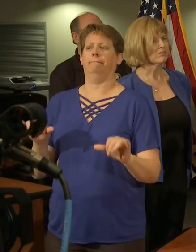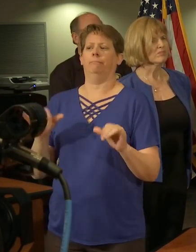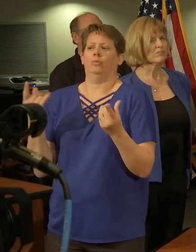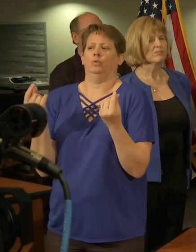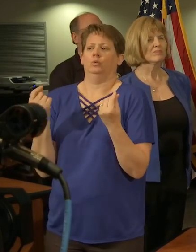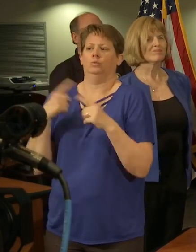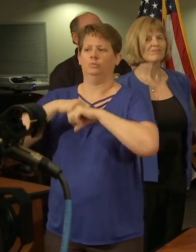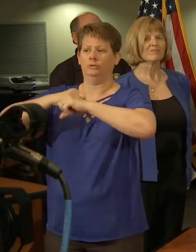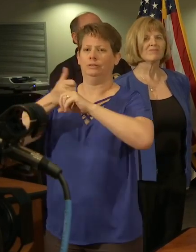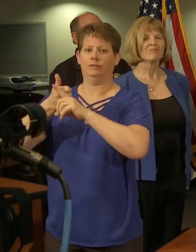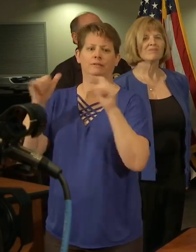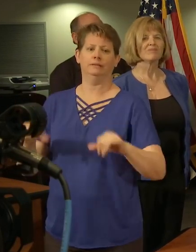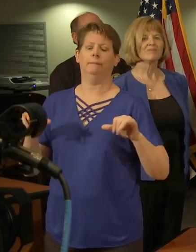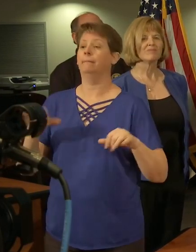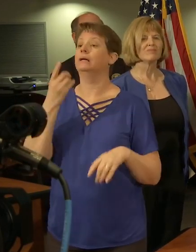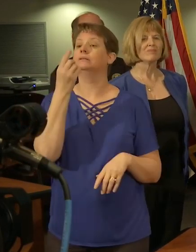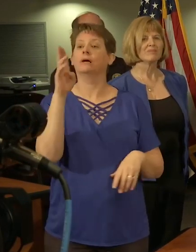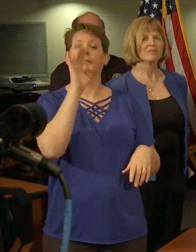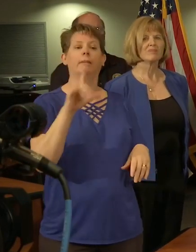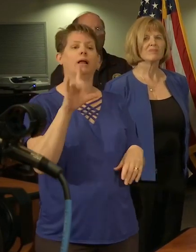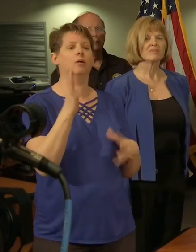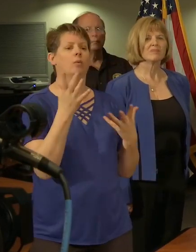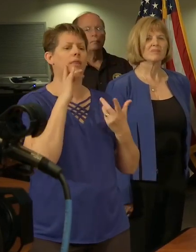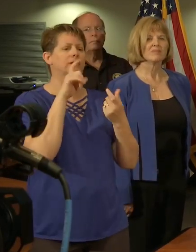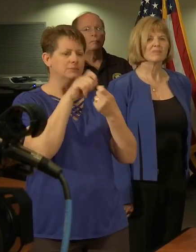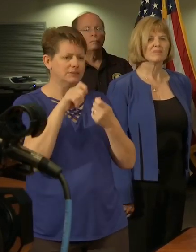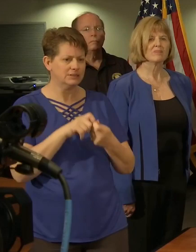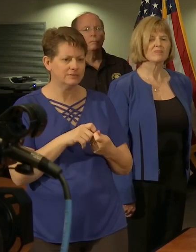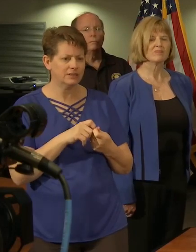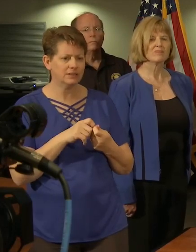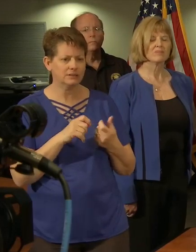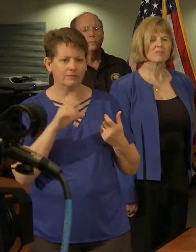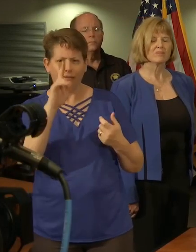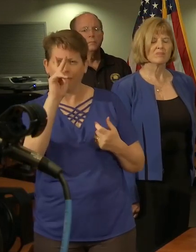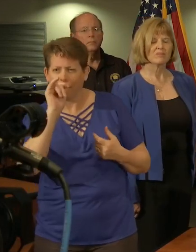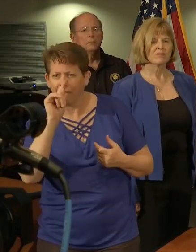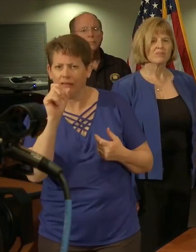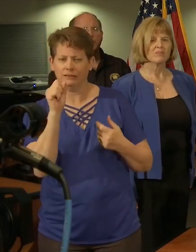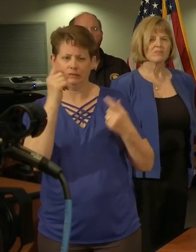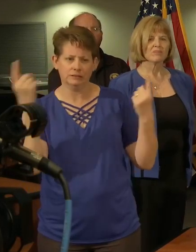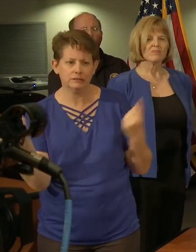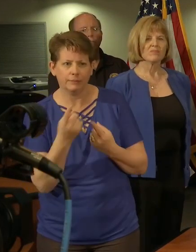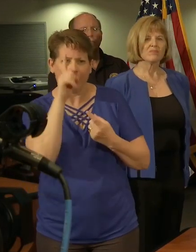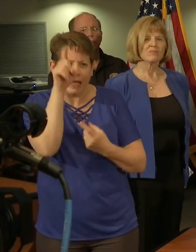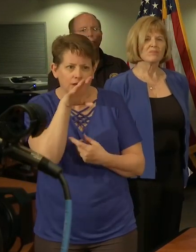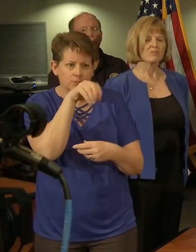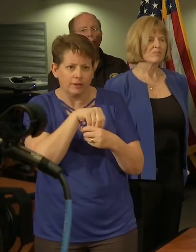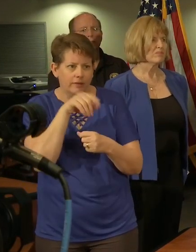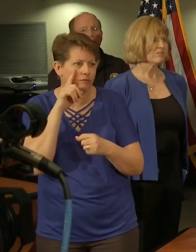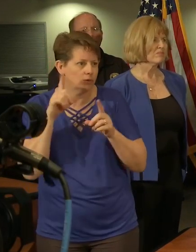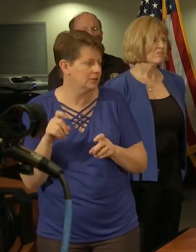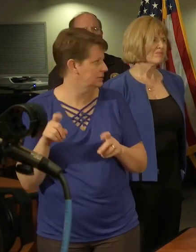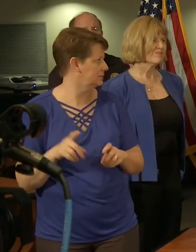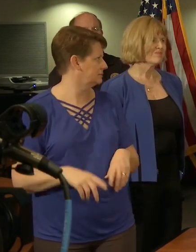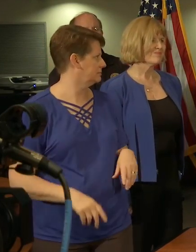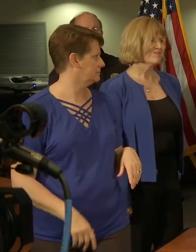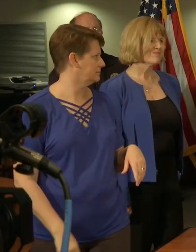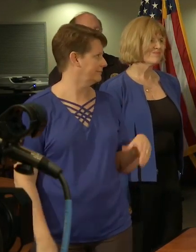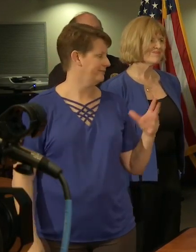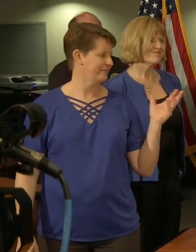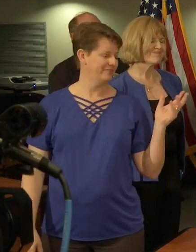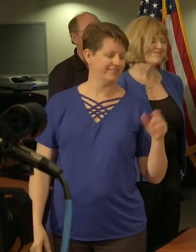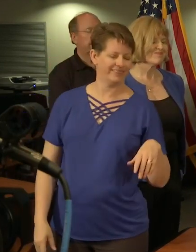them to do. Dr. Bell, what are the specifics of these kids? Is there a certain thing that has to be in it for the testing?